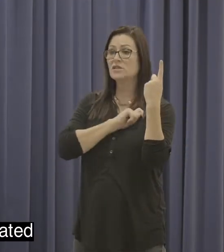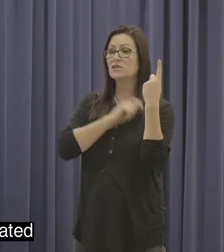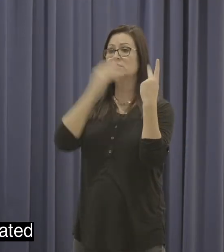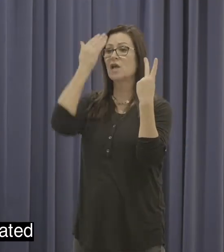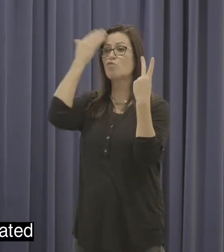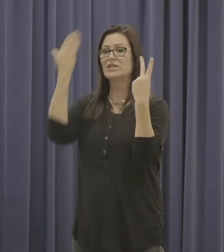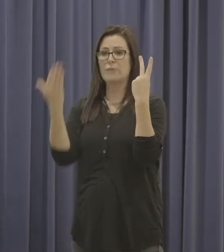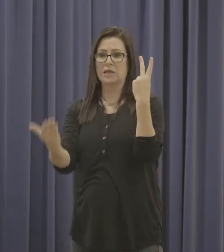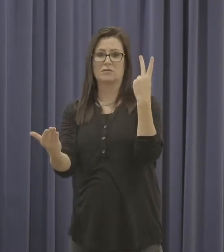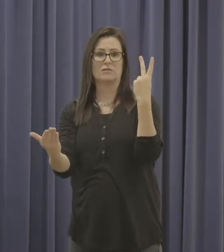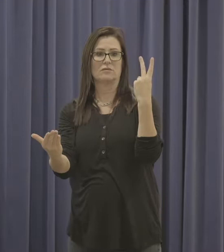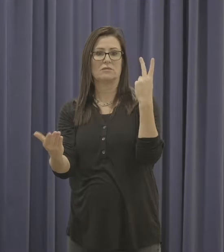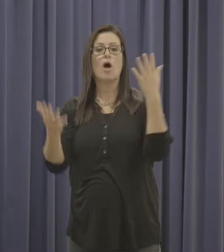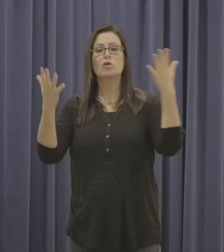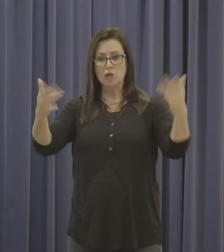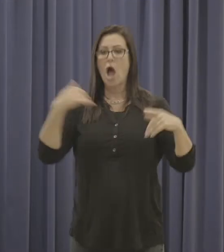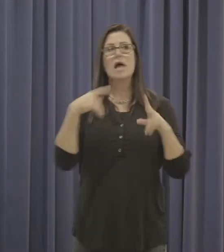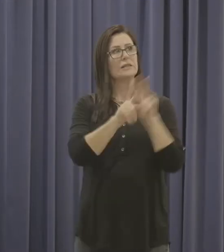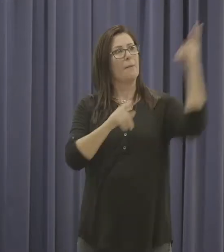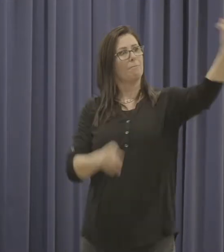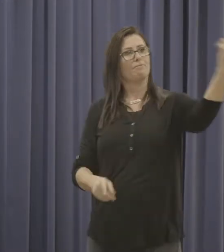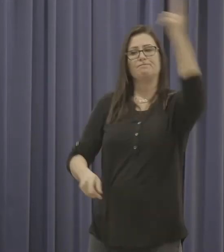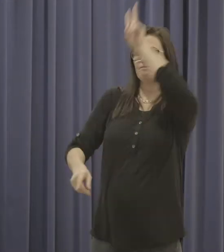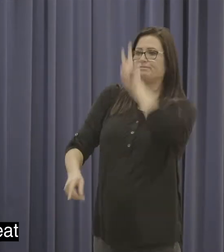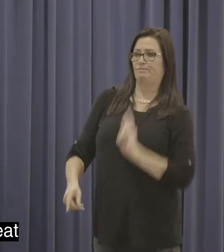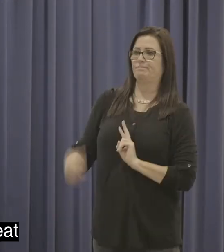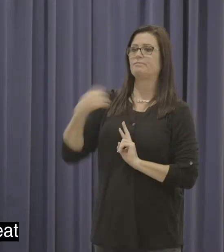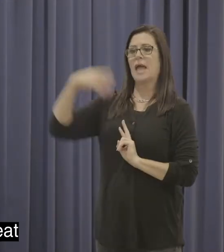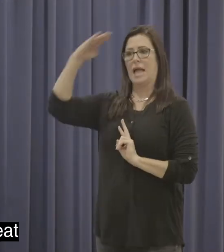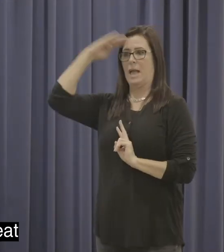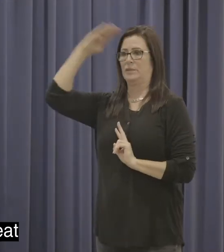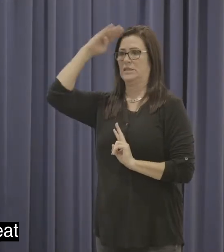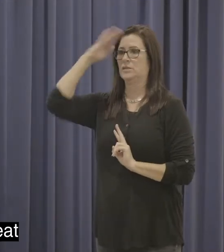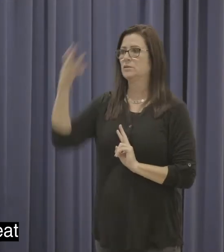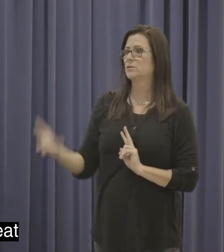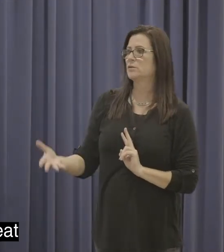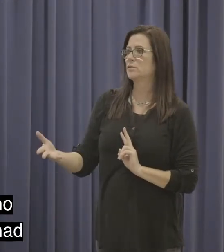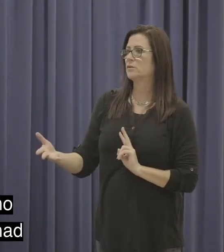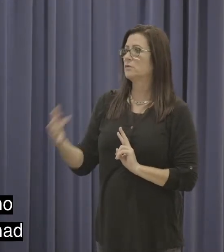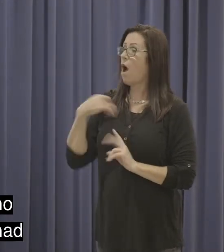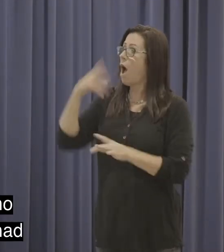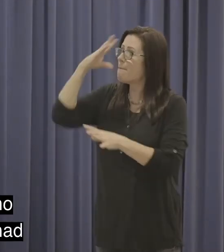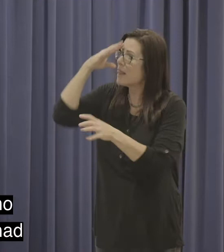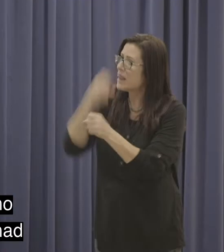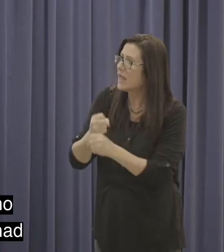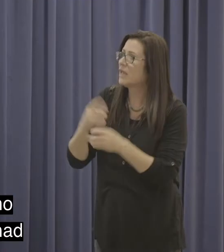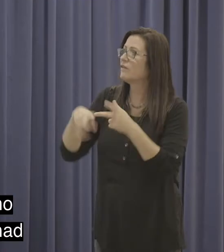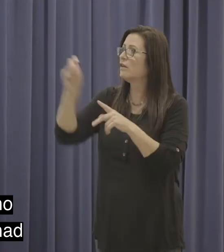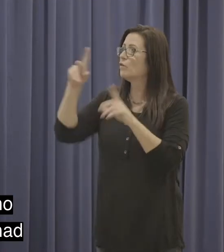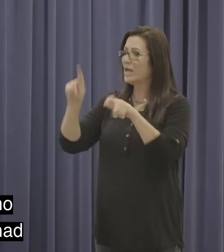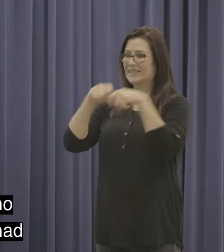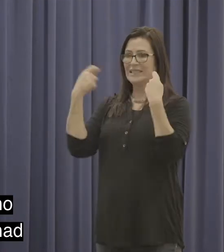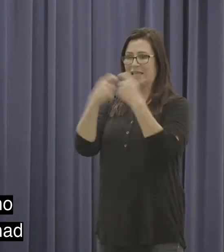I incorporated into my role as a captain. I strongly believe that if you treat your team members